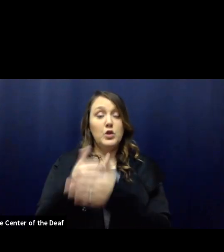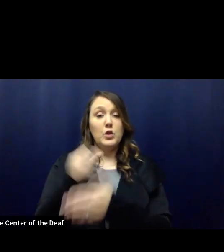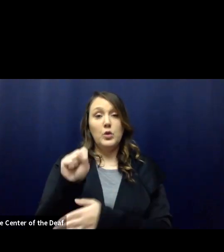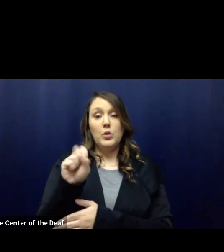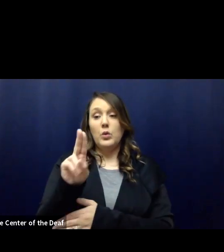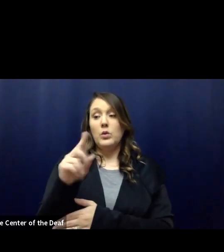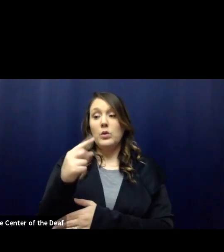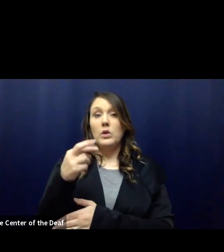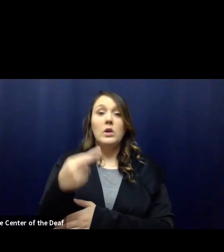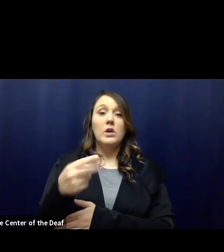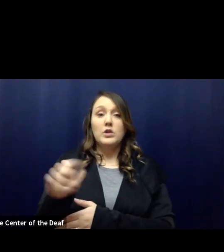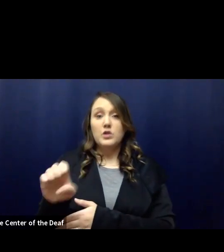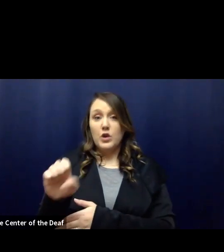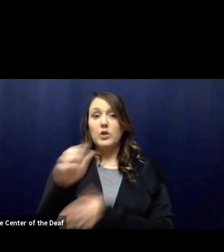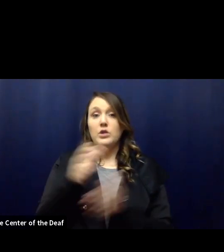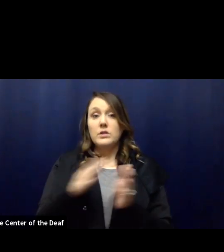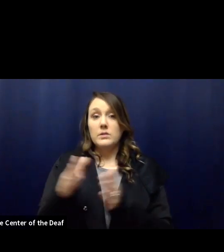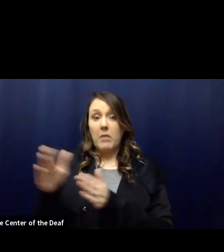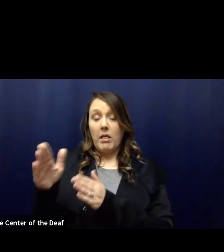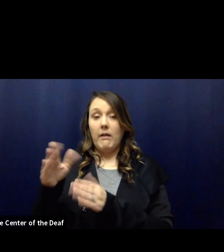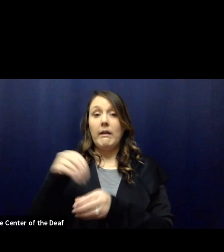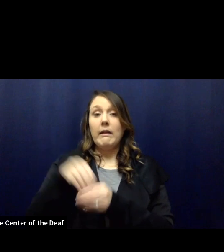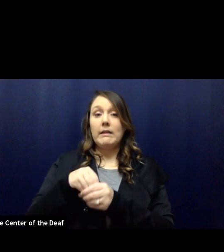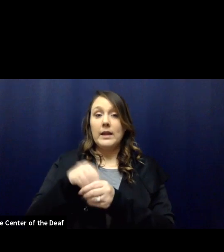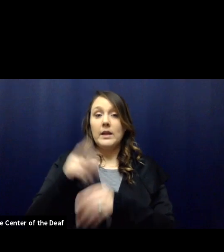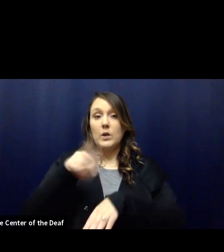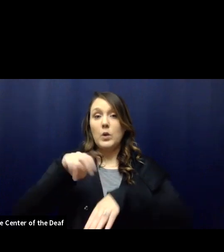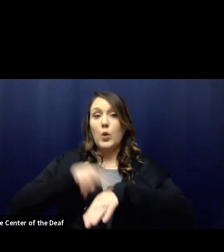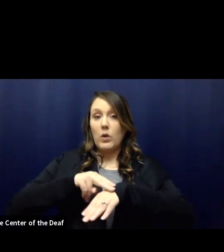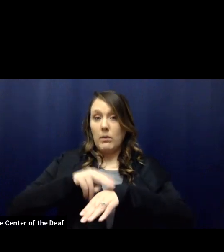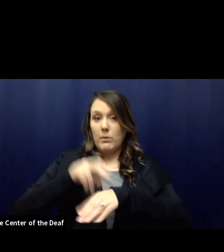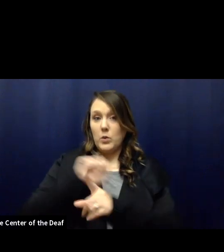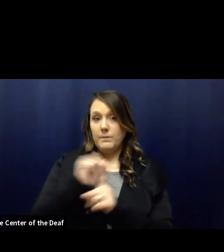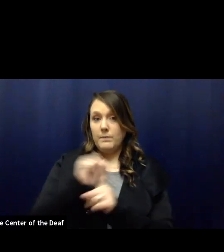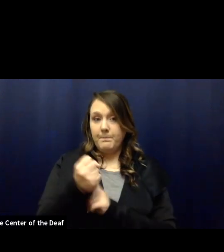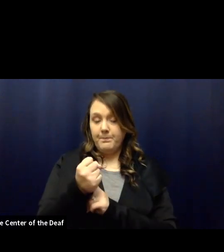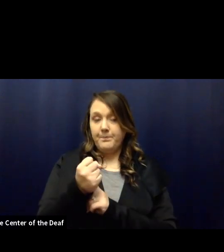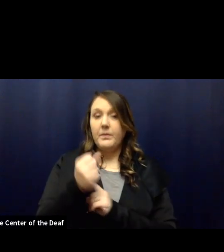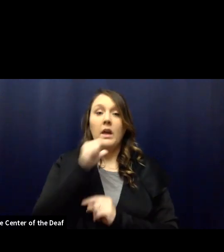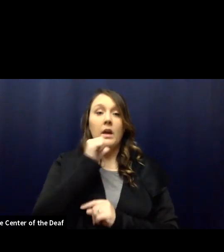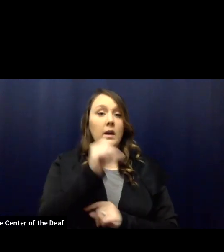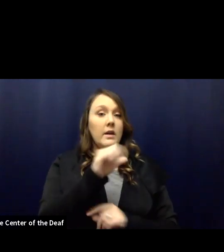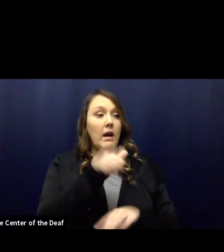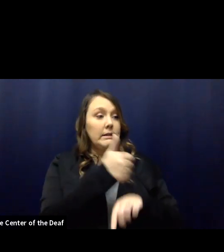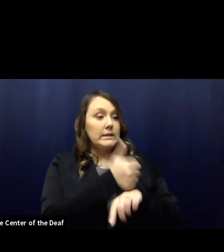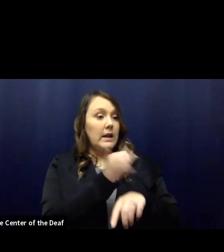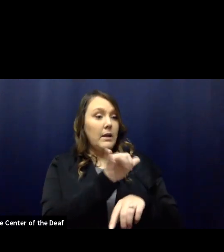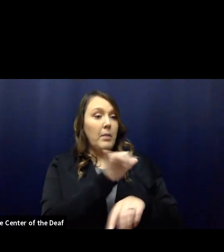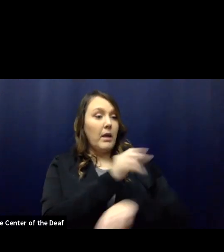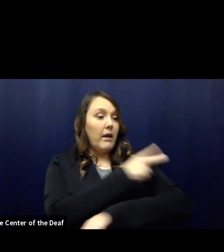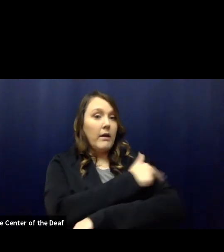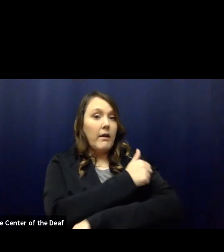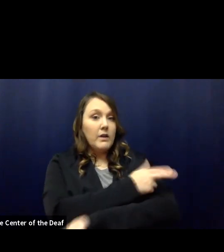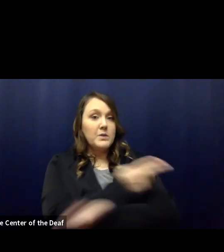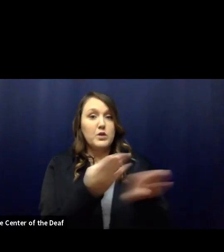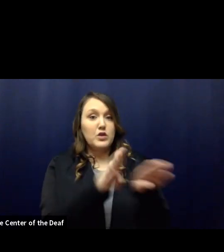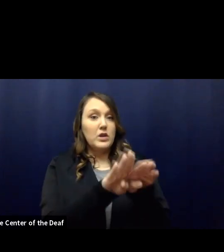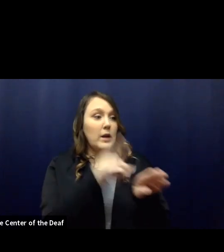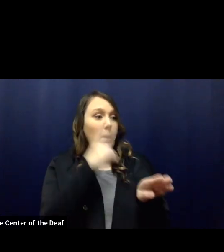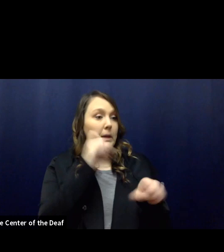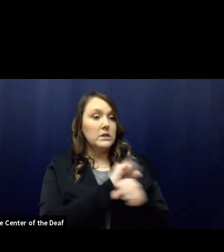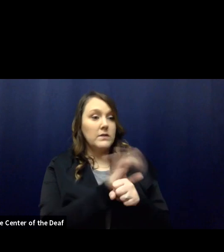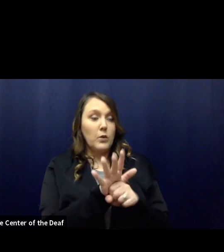plan in the setting of normal operations, not in the setting of a hospital that is shut down related to a COVID